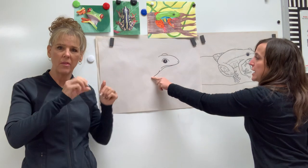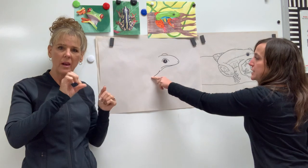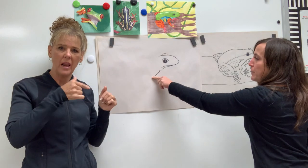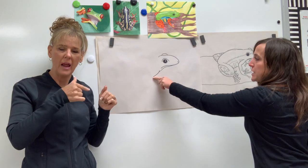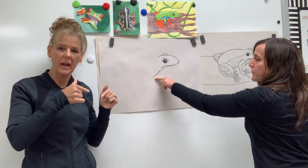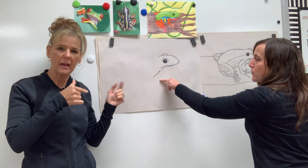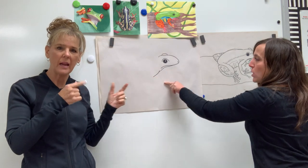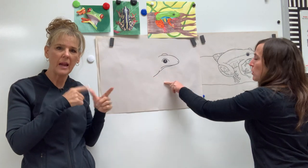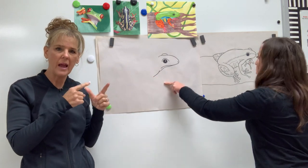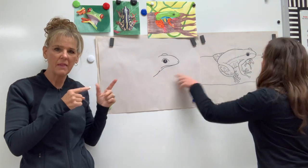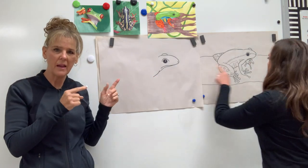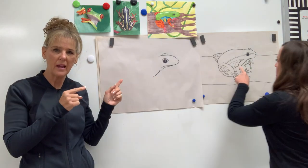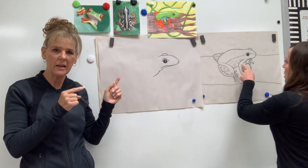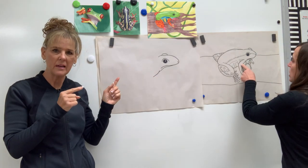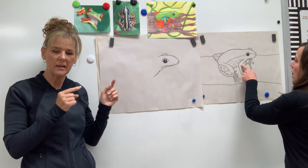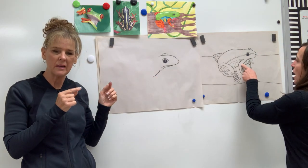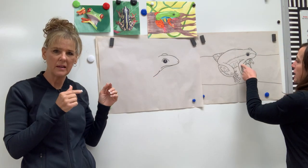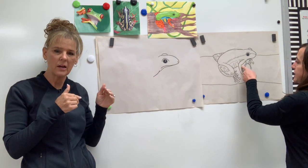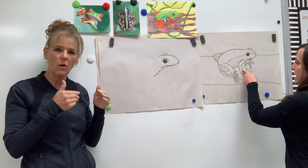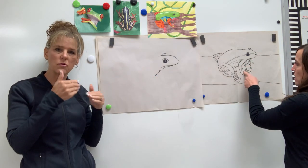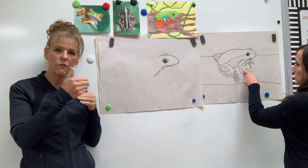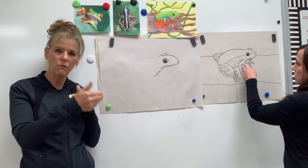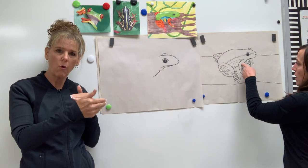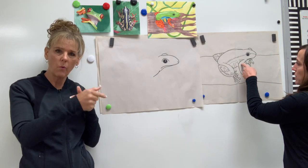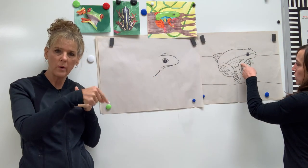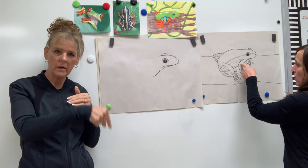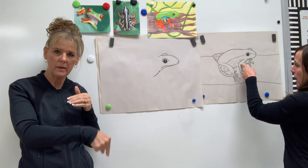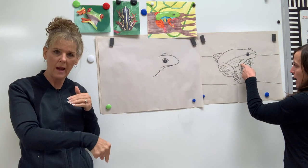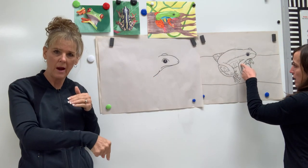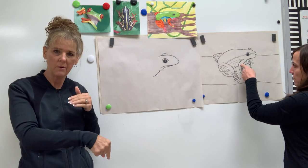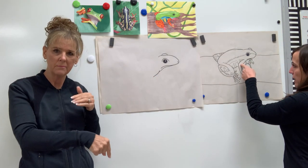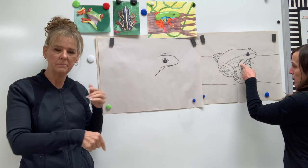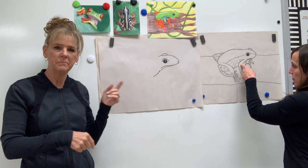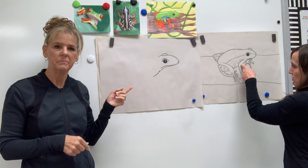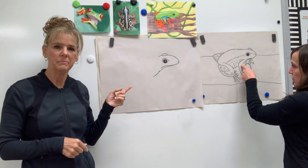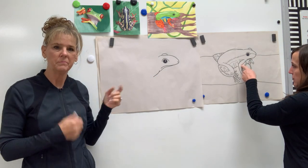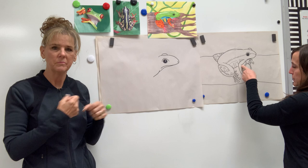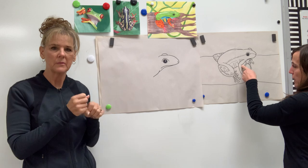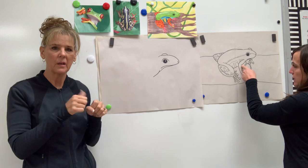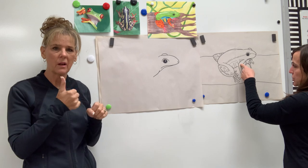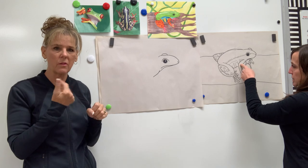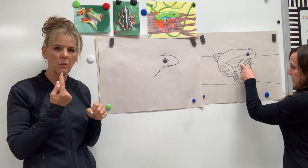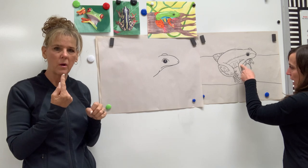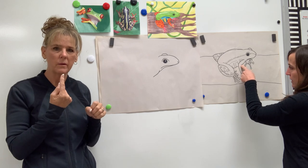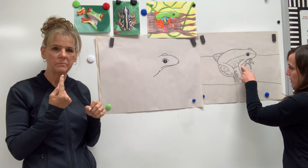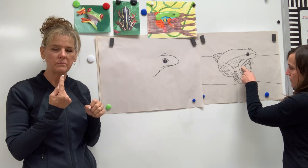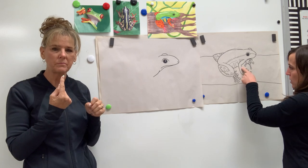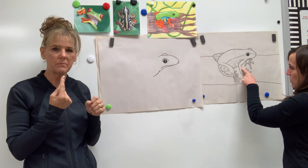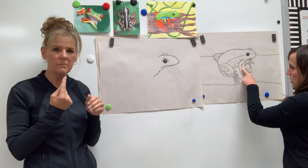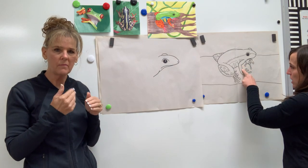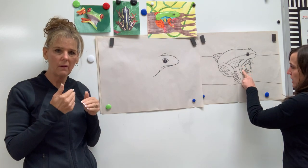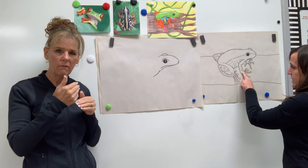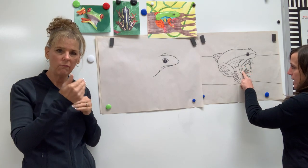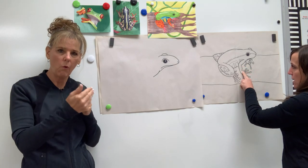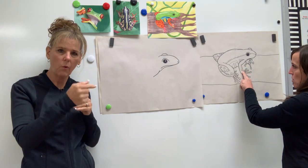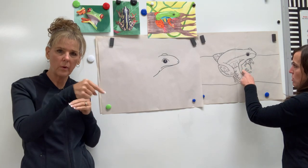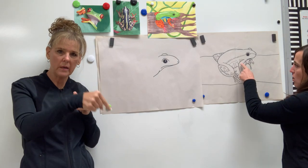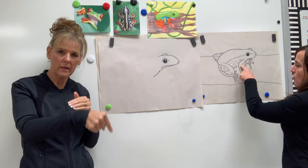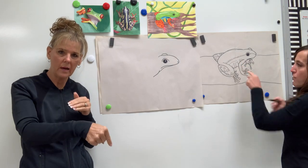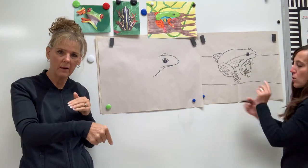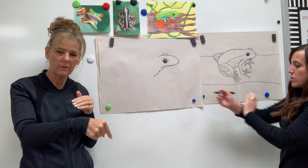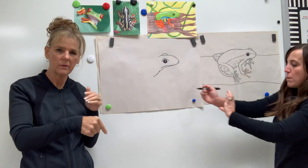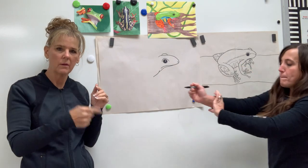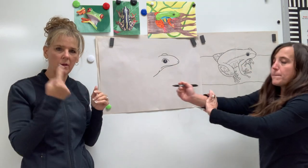Then it's bent forward and down. So I'm gonna go ahead and make another one that's bent just slightly forward and